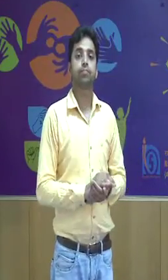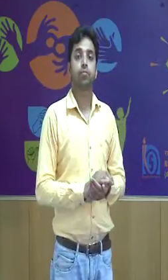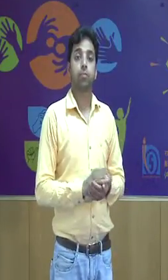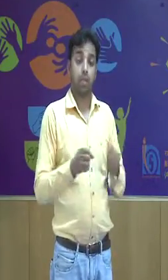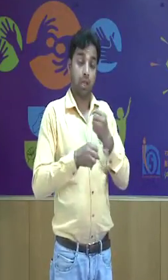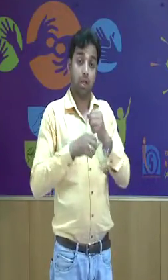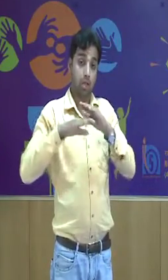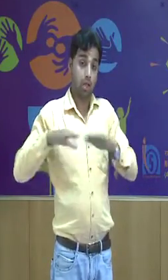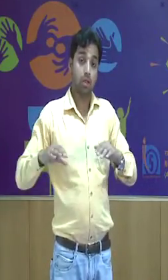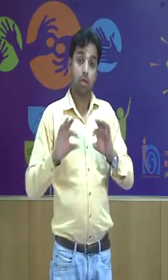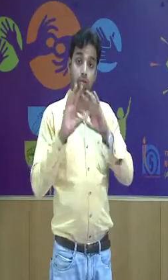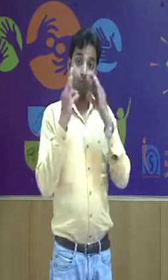Grihastha,